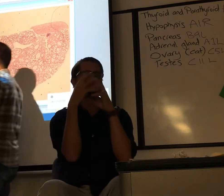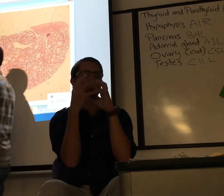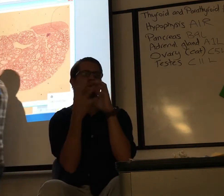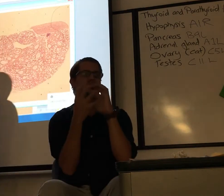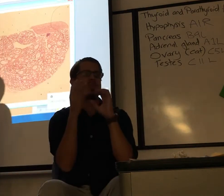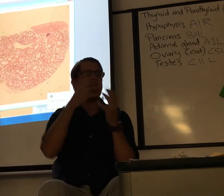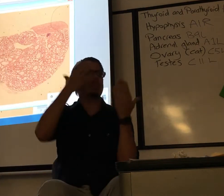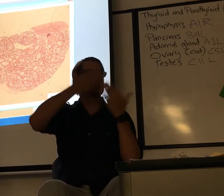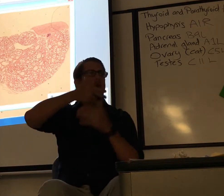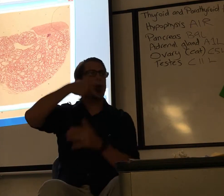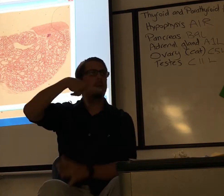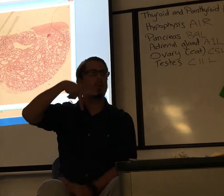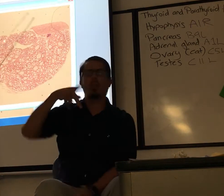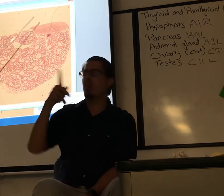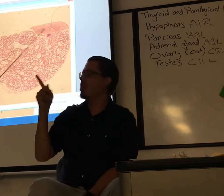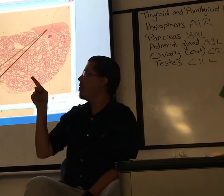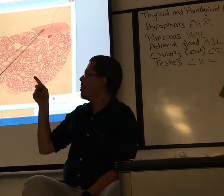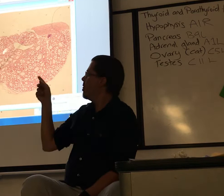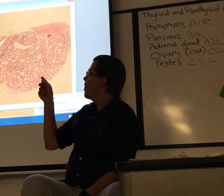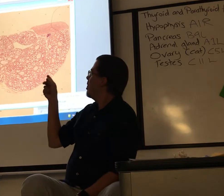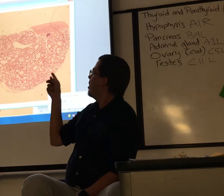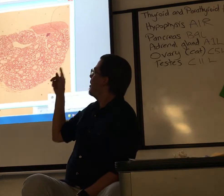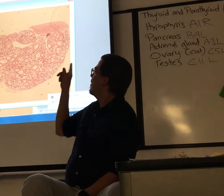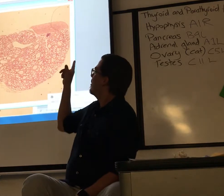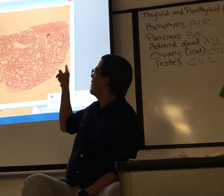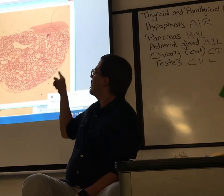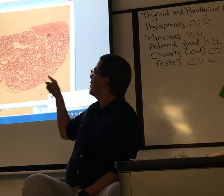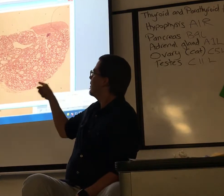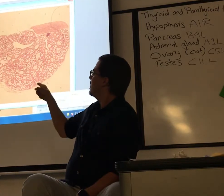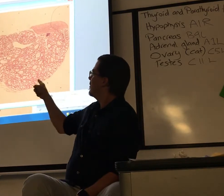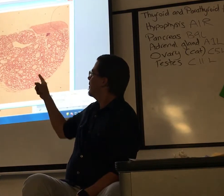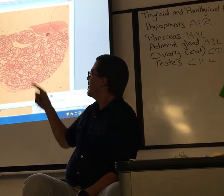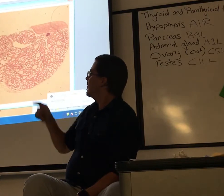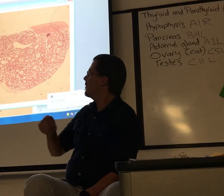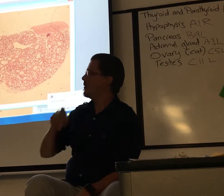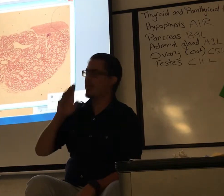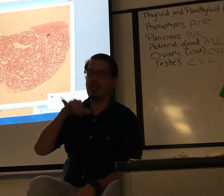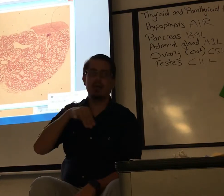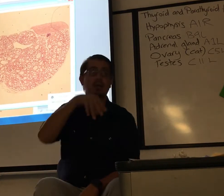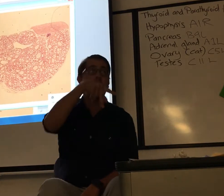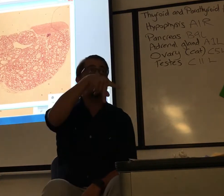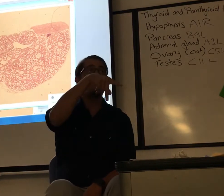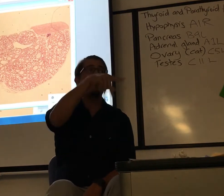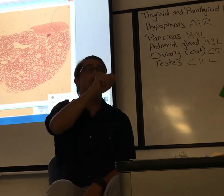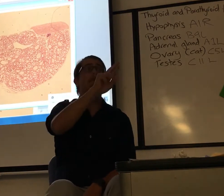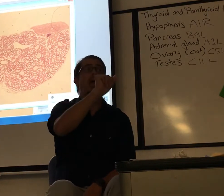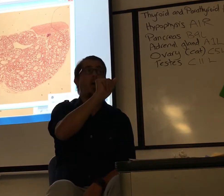purple splotch here, or there, that's the parathyroid, okay?